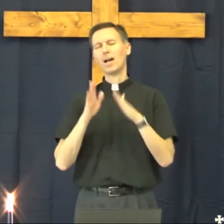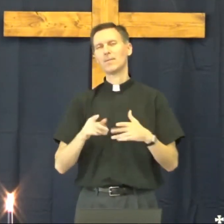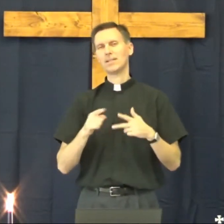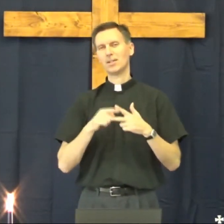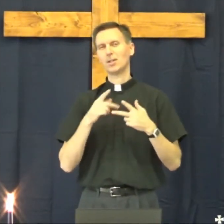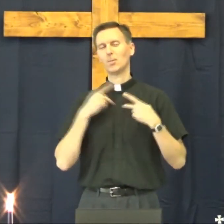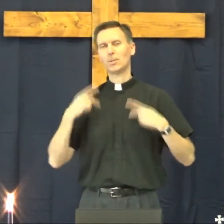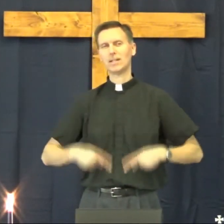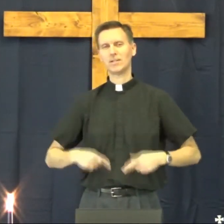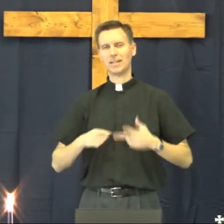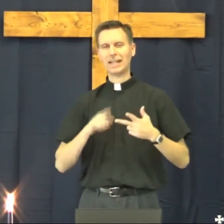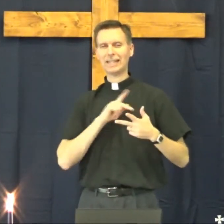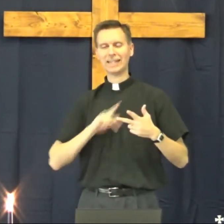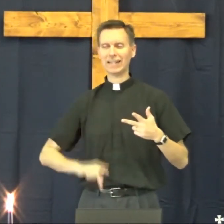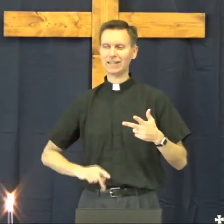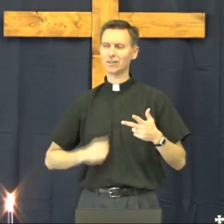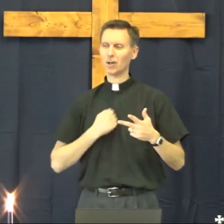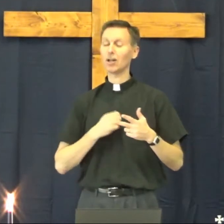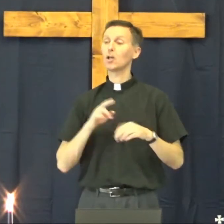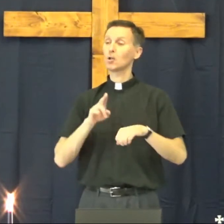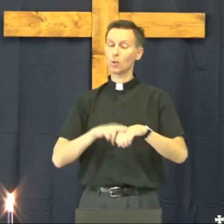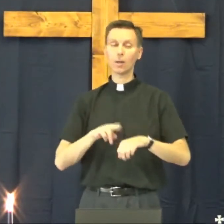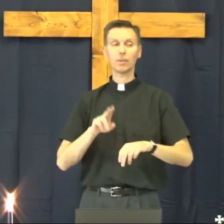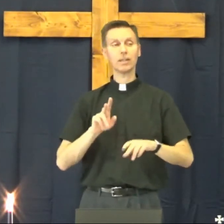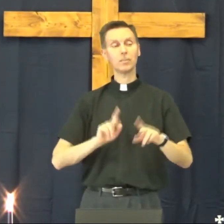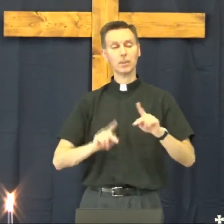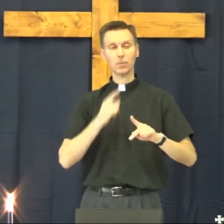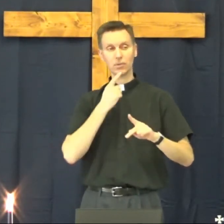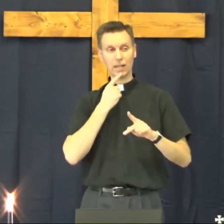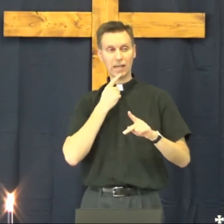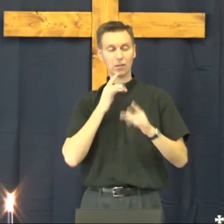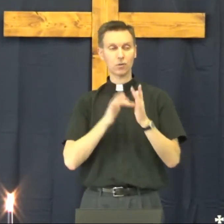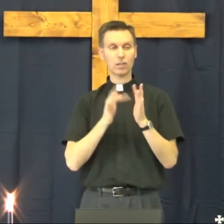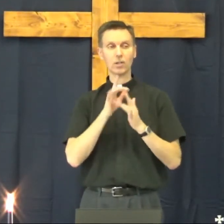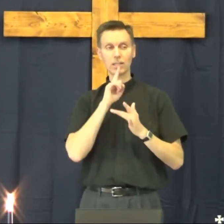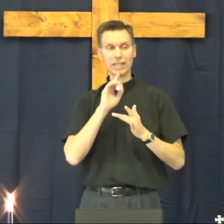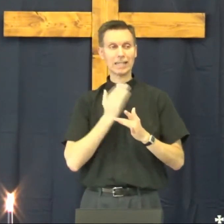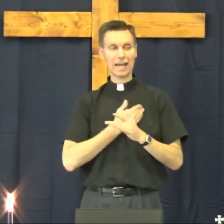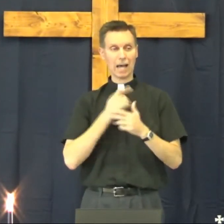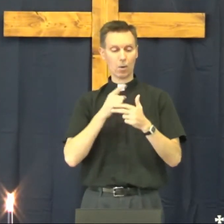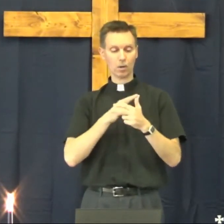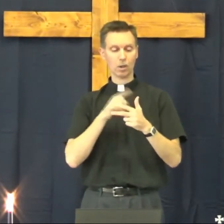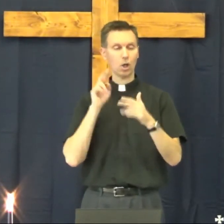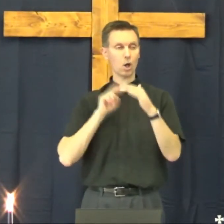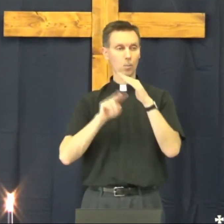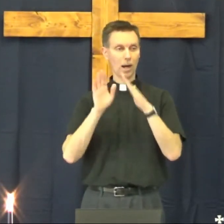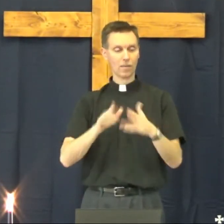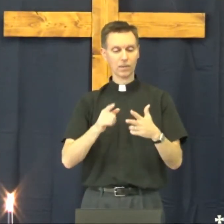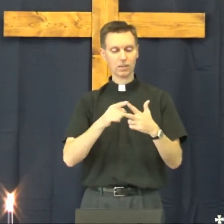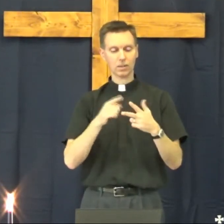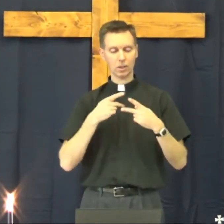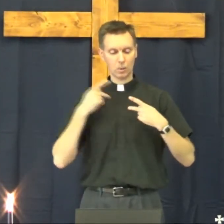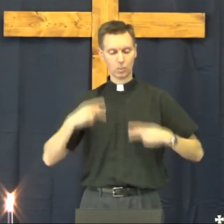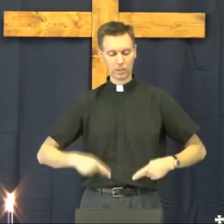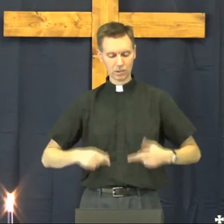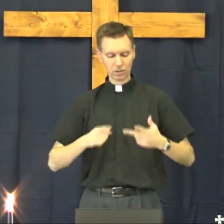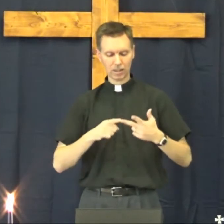prophet, priest, and king. Sorry. Normally people say Jesus is our prophet, priest,